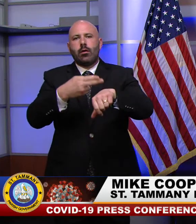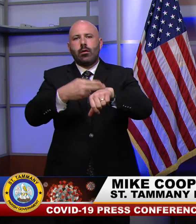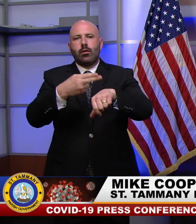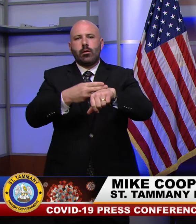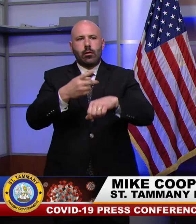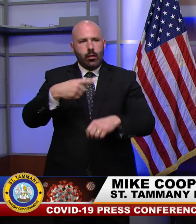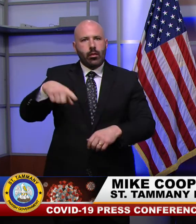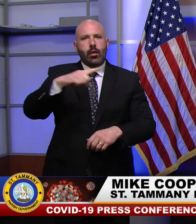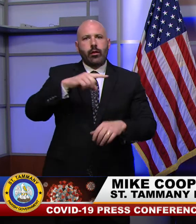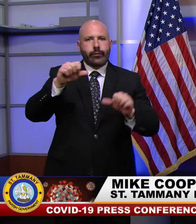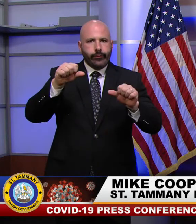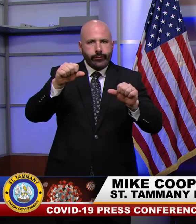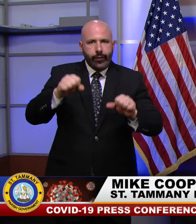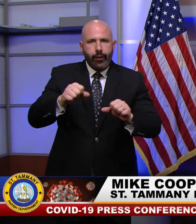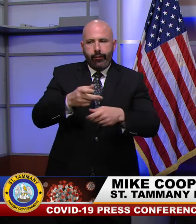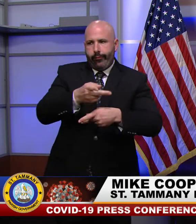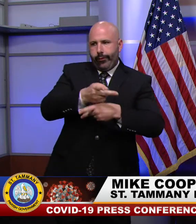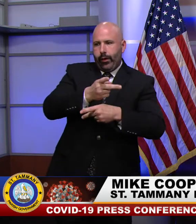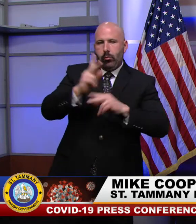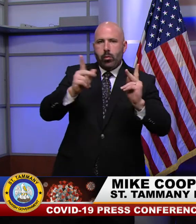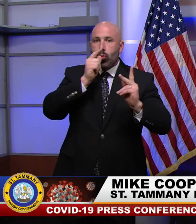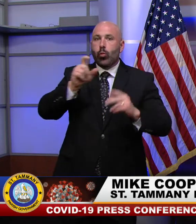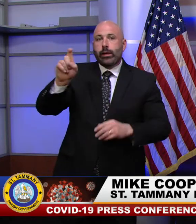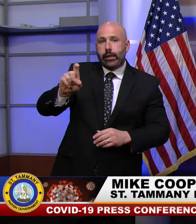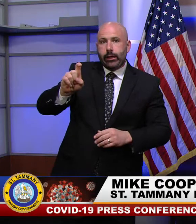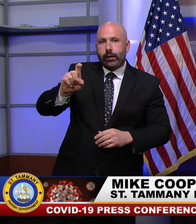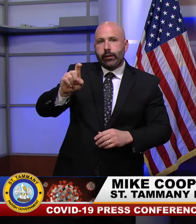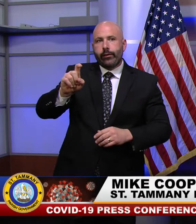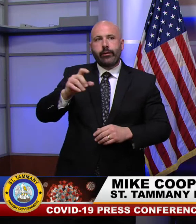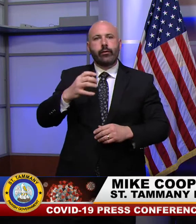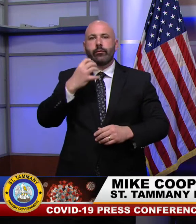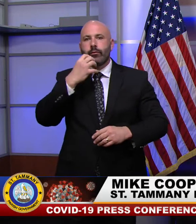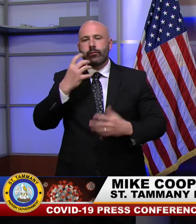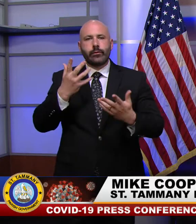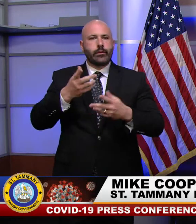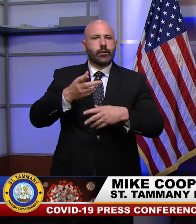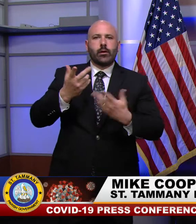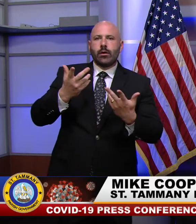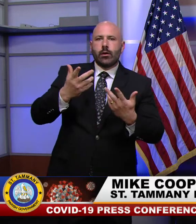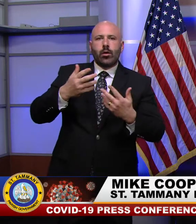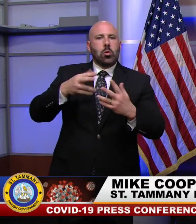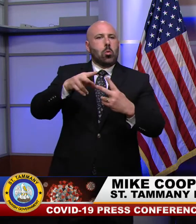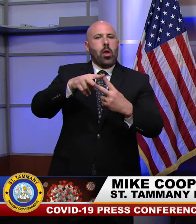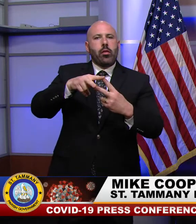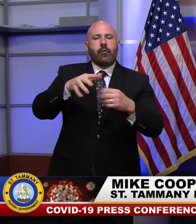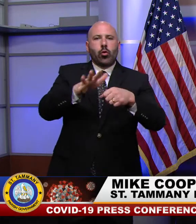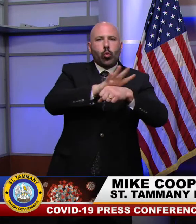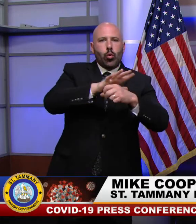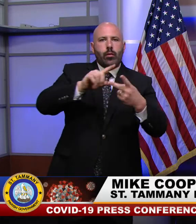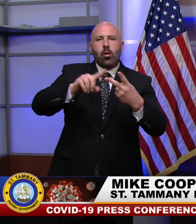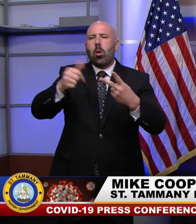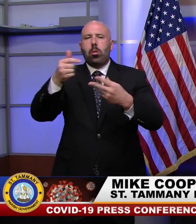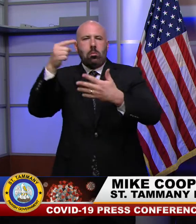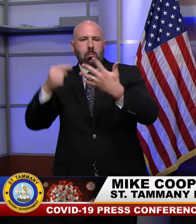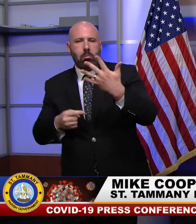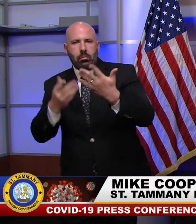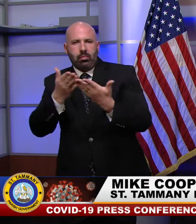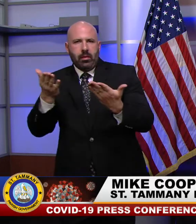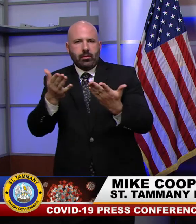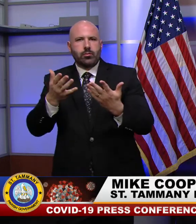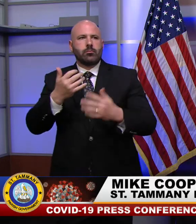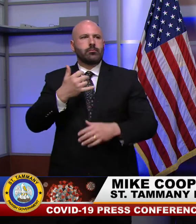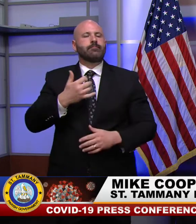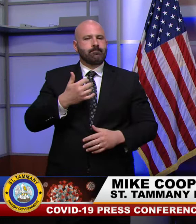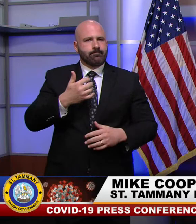for patients who need our care, whether it be for the coronavirus or otherwise. The hospital